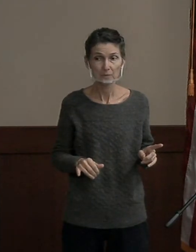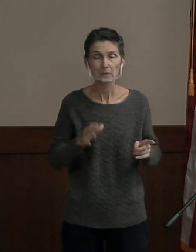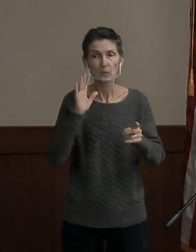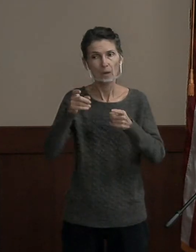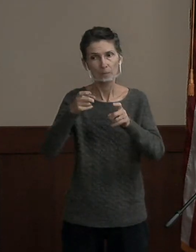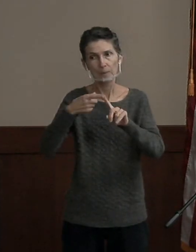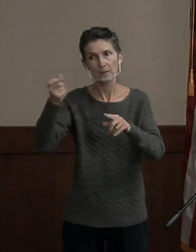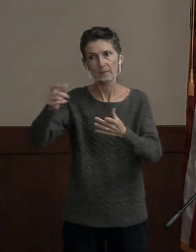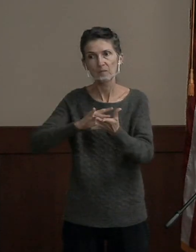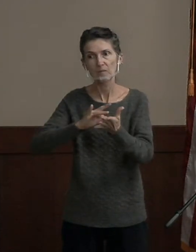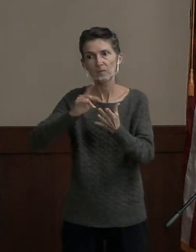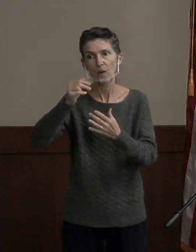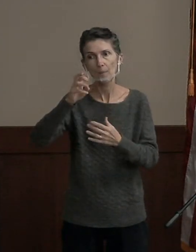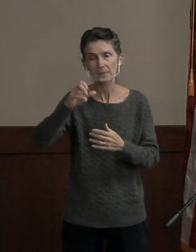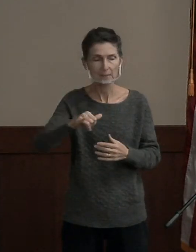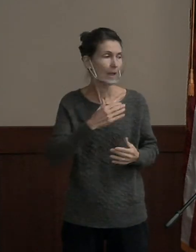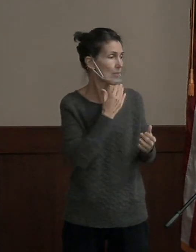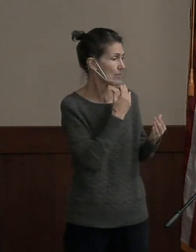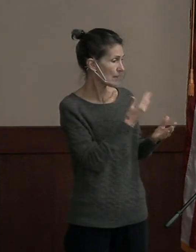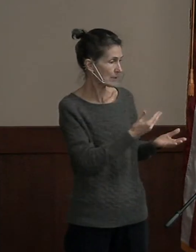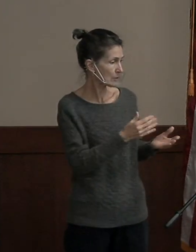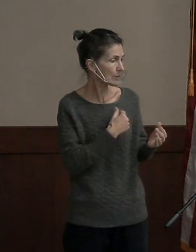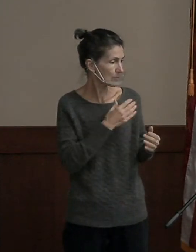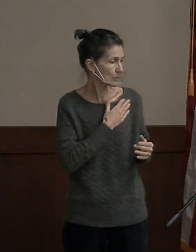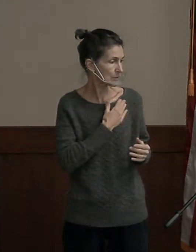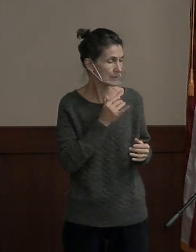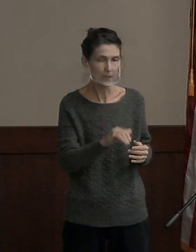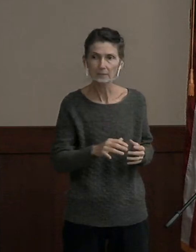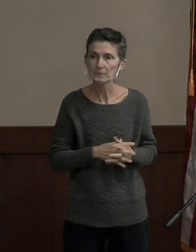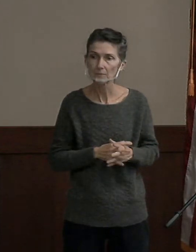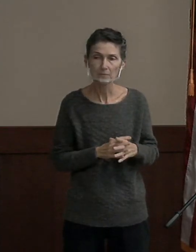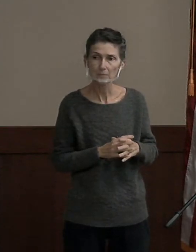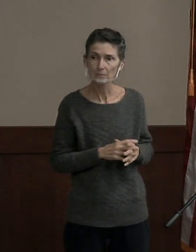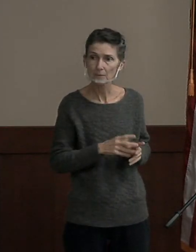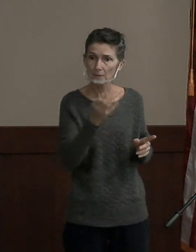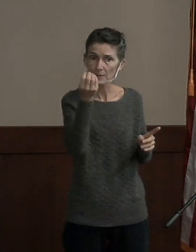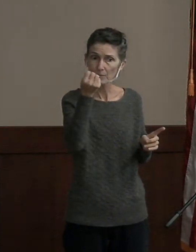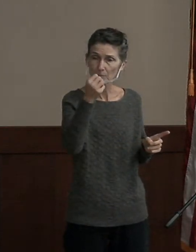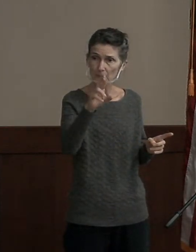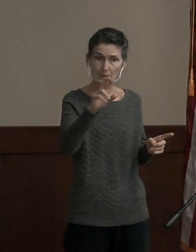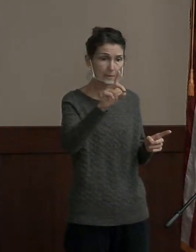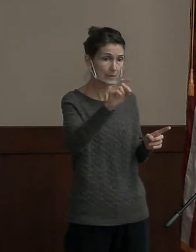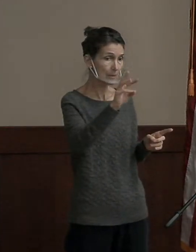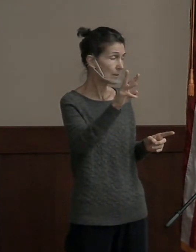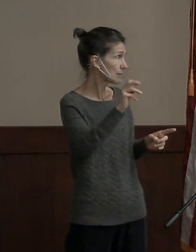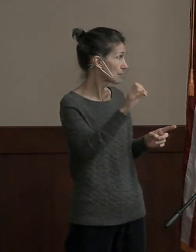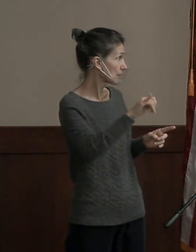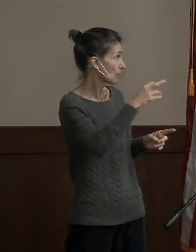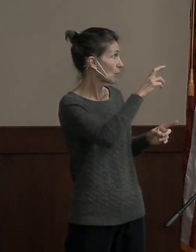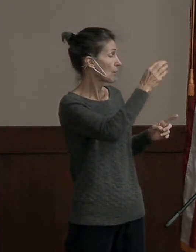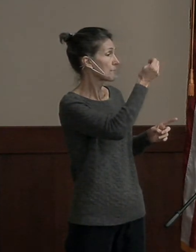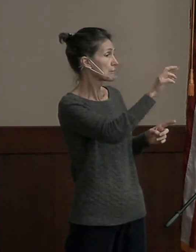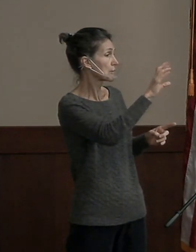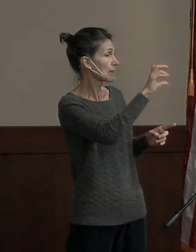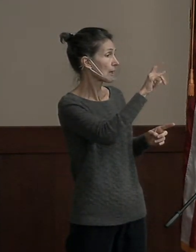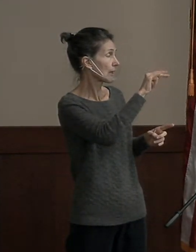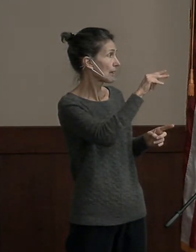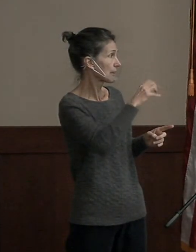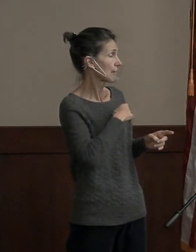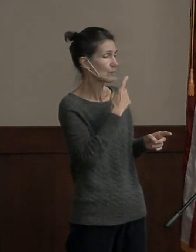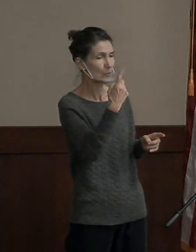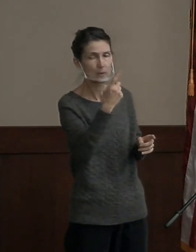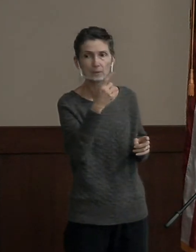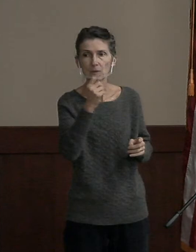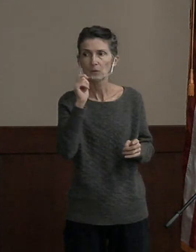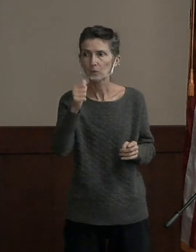by the pharmacies. Great, thank you, I appreciate that. You're welcome. And I don't know if Mr. Downey wants to talk or if Mr. Klein is still here, but I do have one